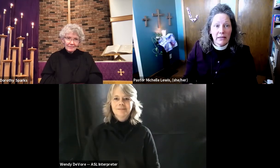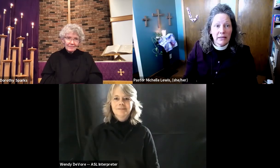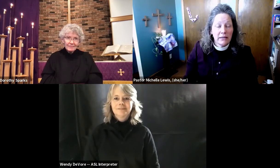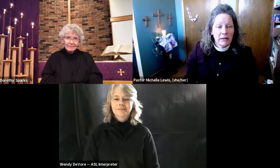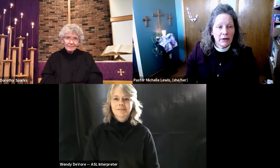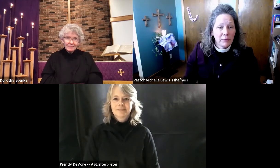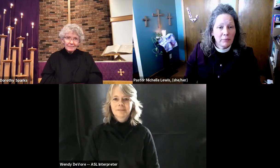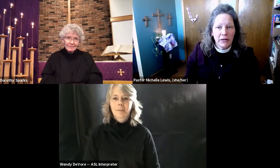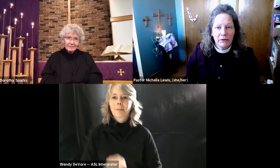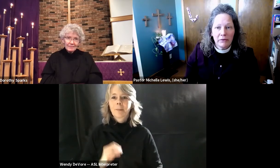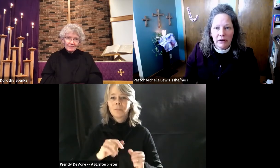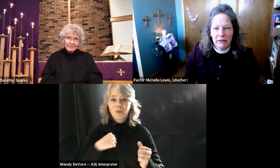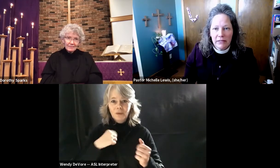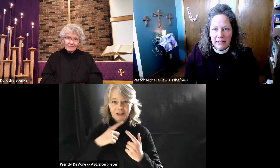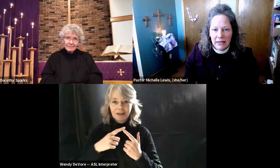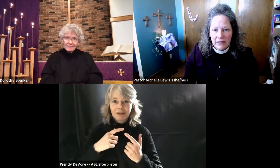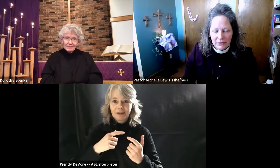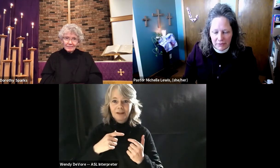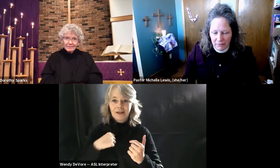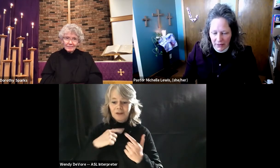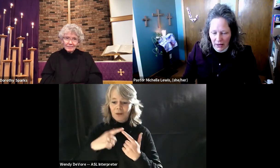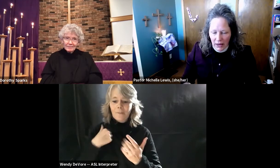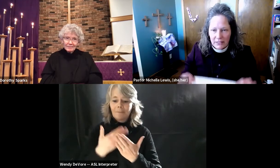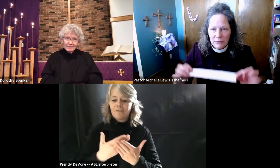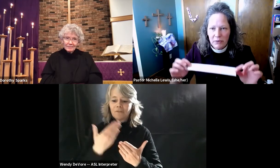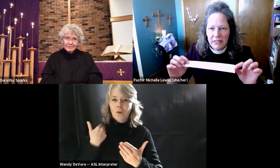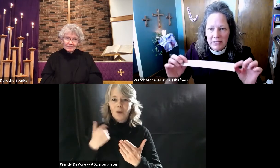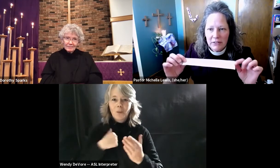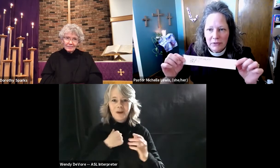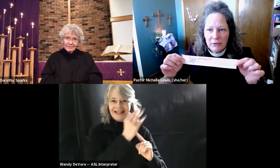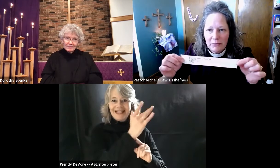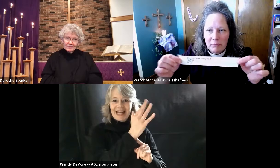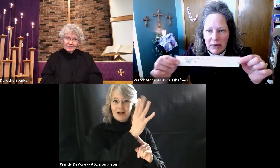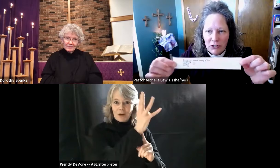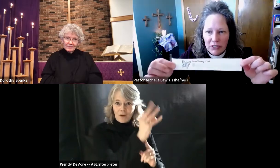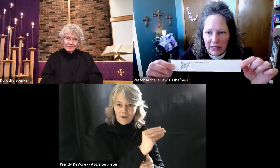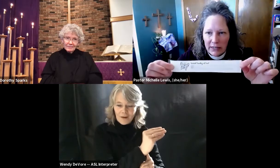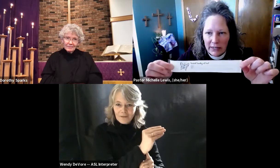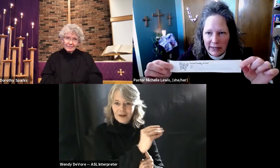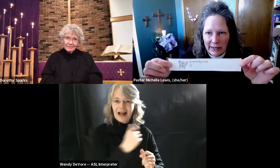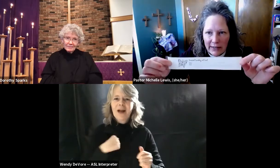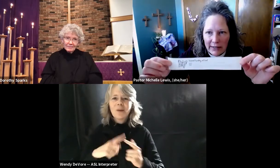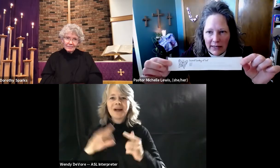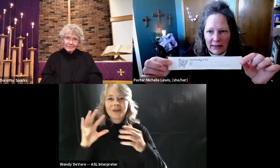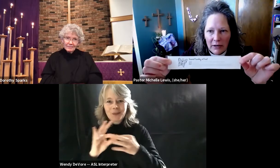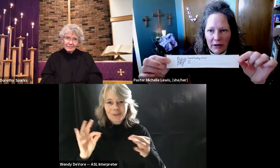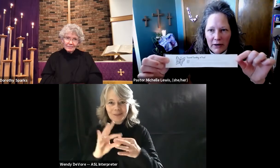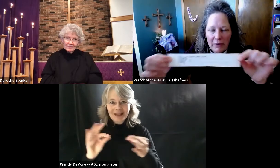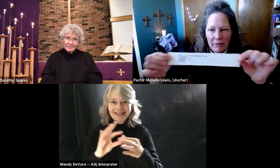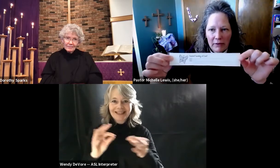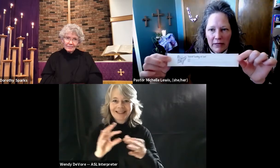Before we put out our Lent candle, I just wanted to mention that